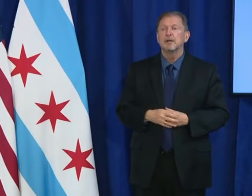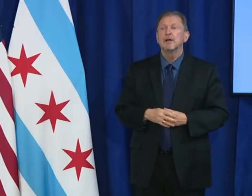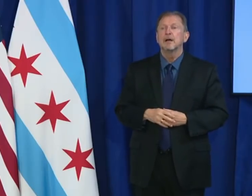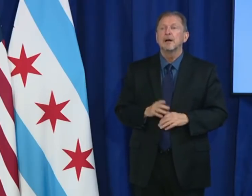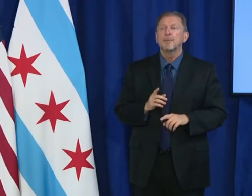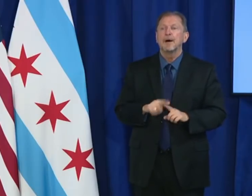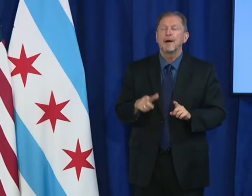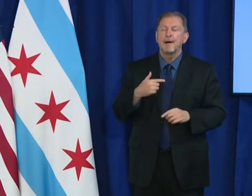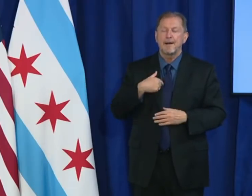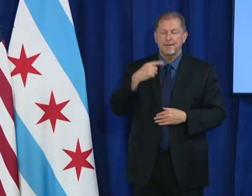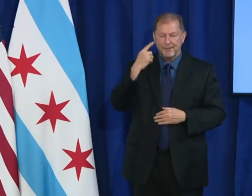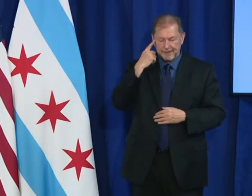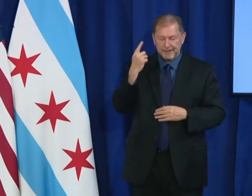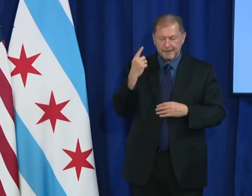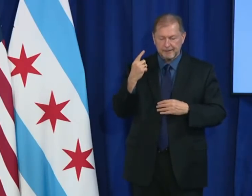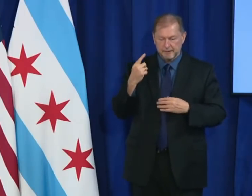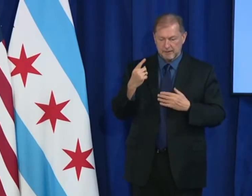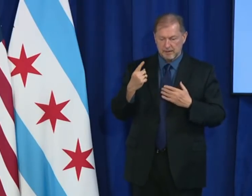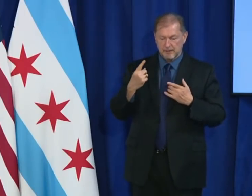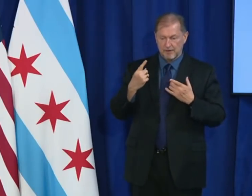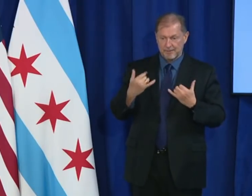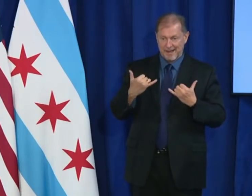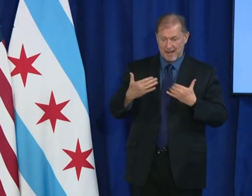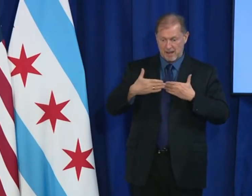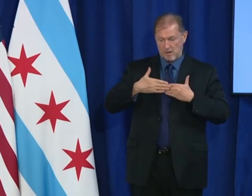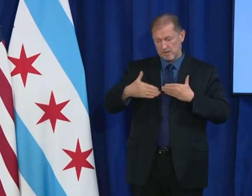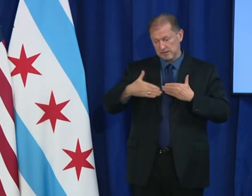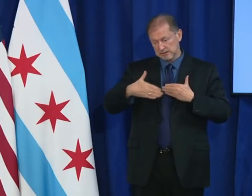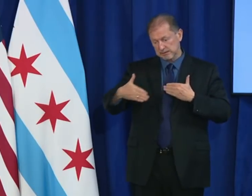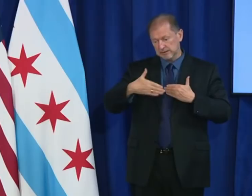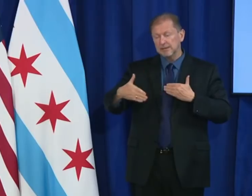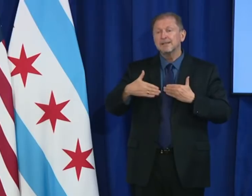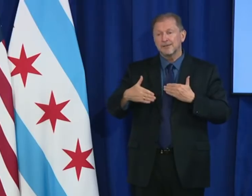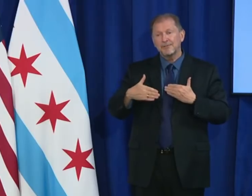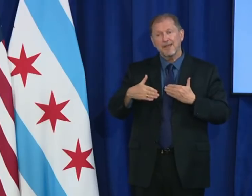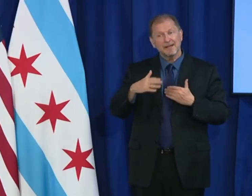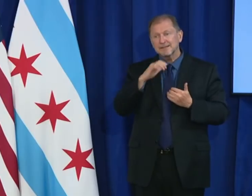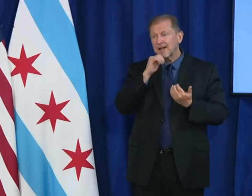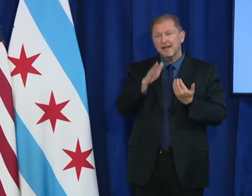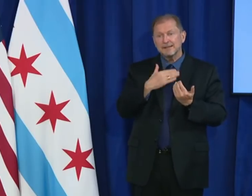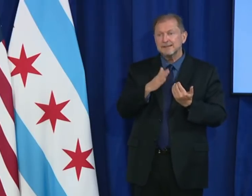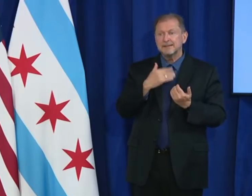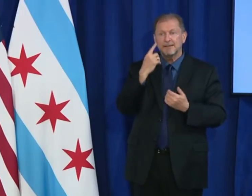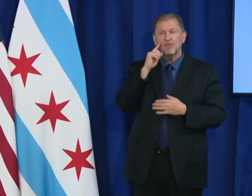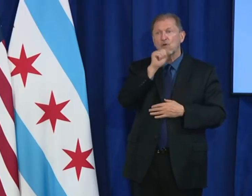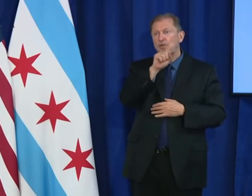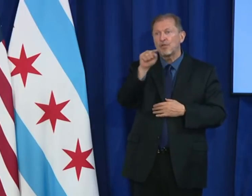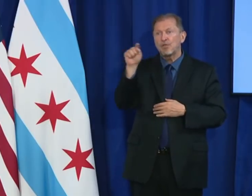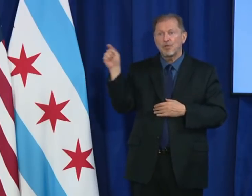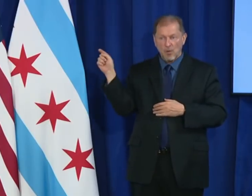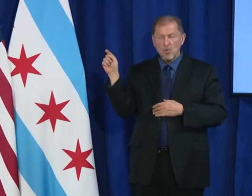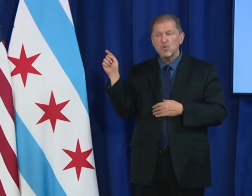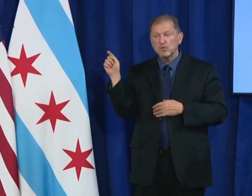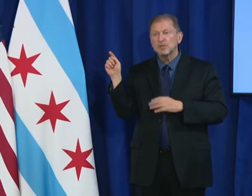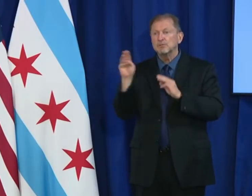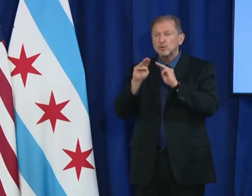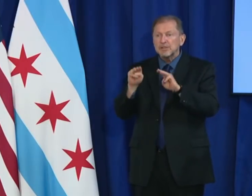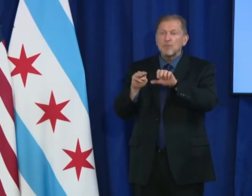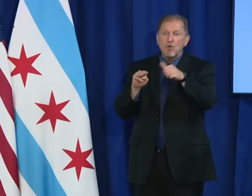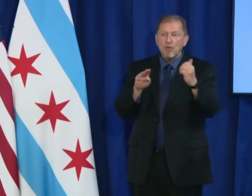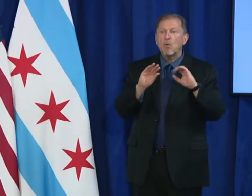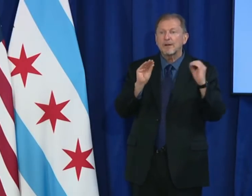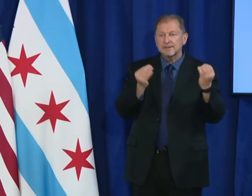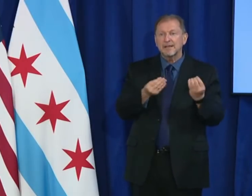be, especially in the short term here, a time where it is going to be difficult for some of those larger institutions to stay